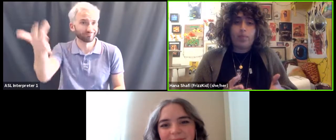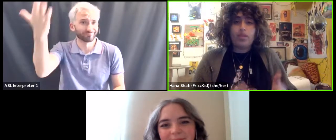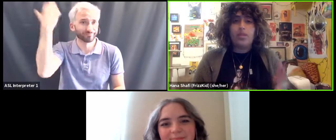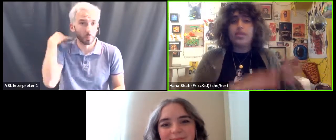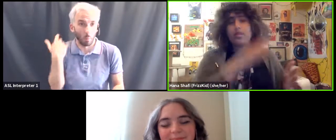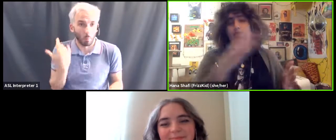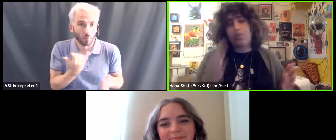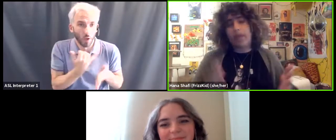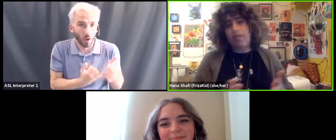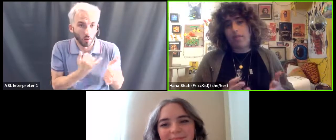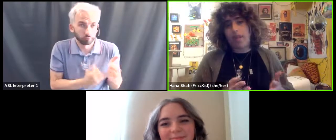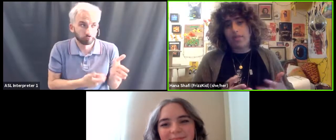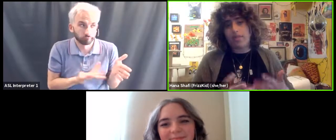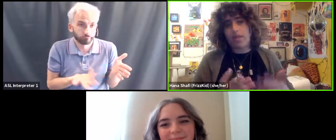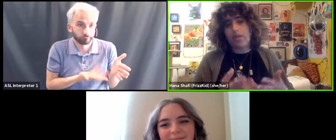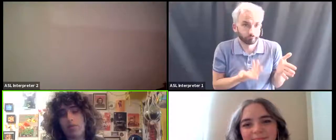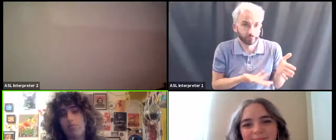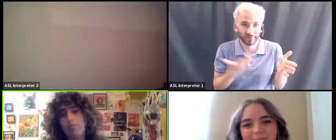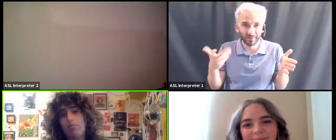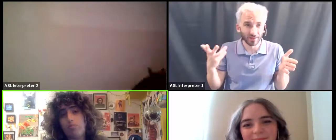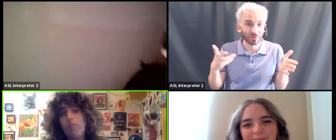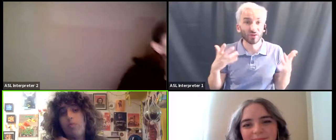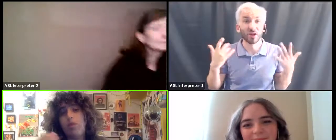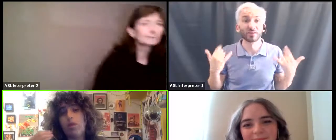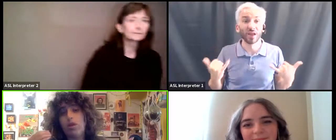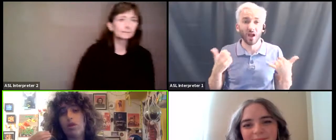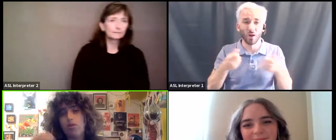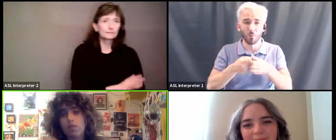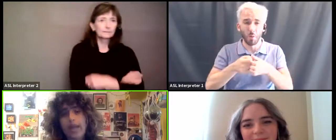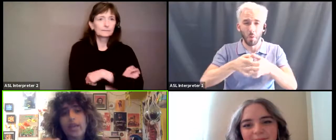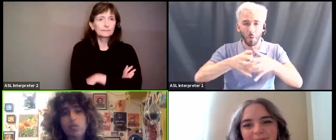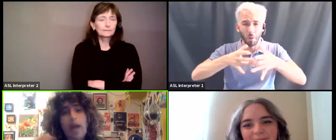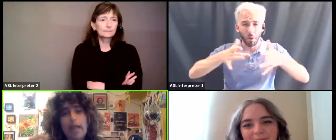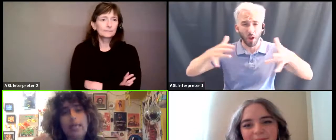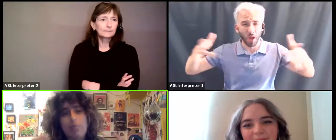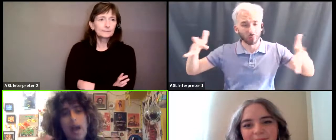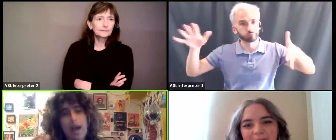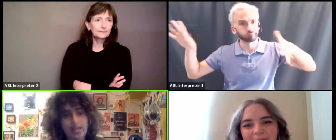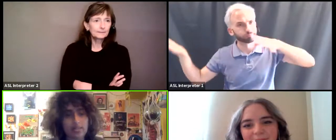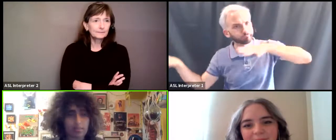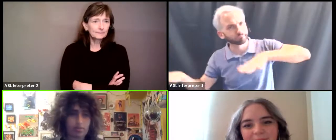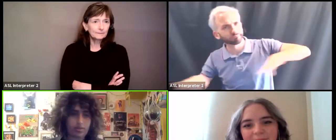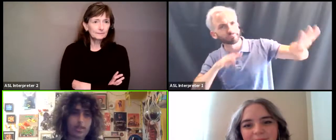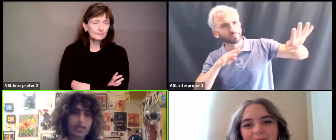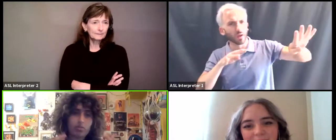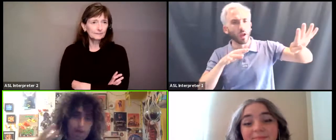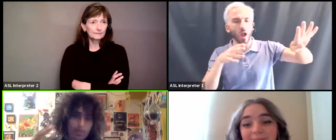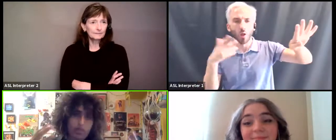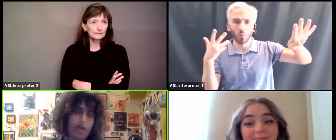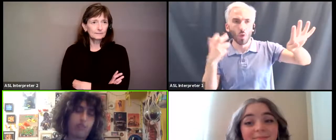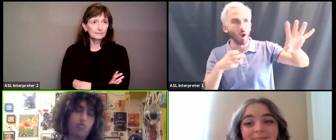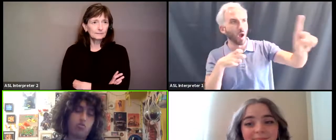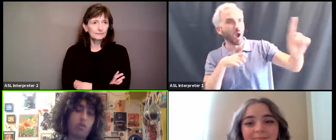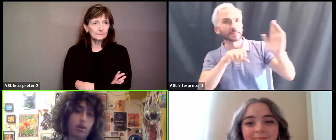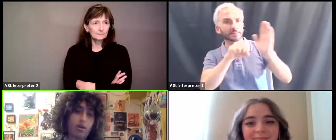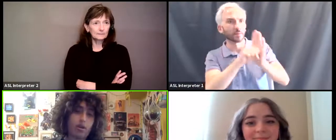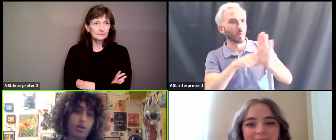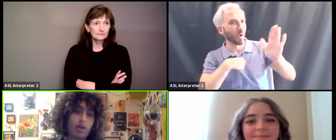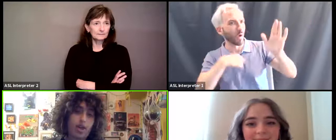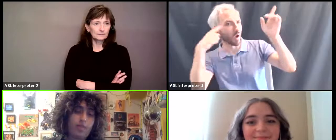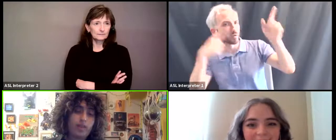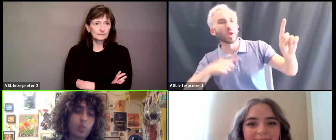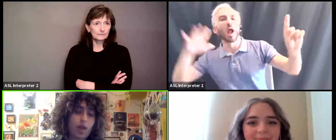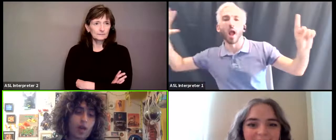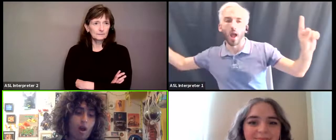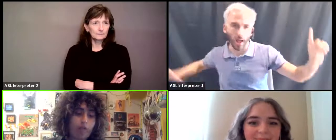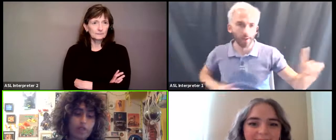right? And then that symbol galvanized an entire, people like to rally behind symbols. They like to rally behind visual art.